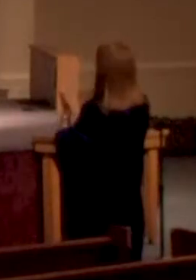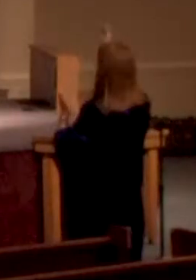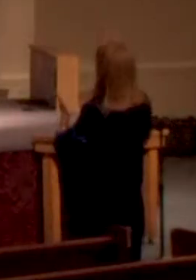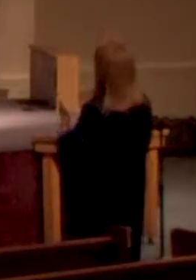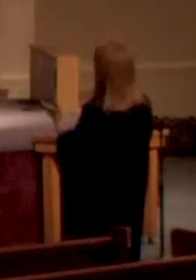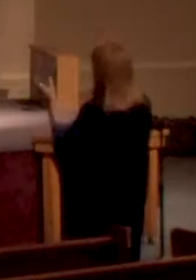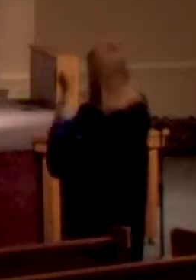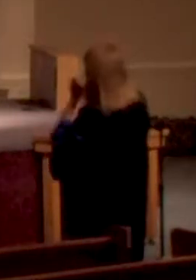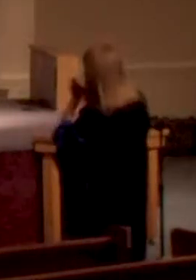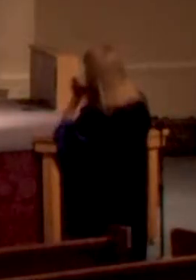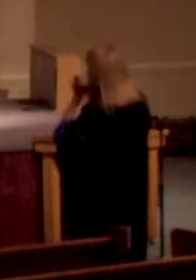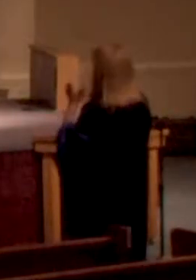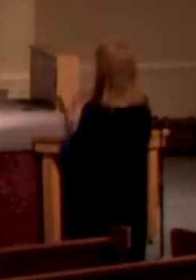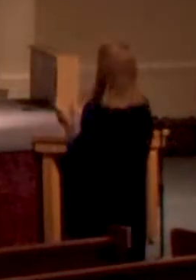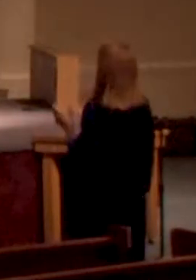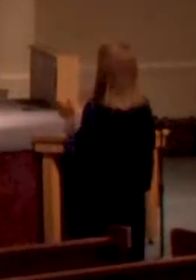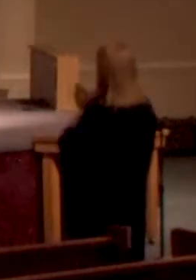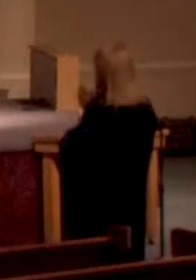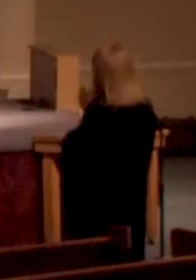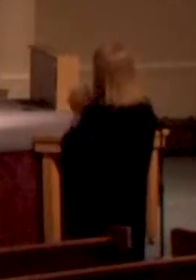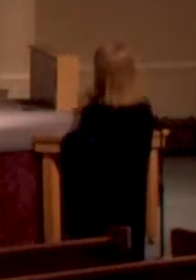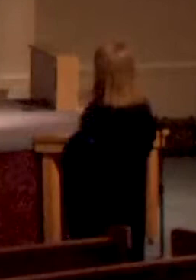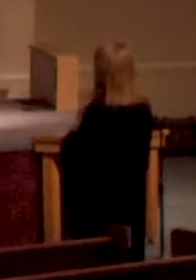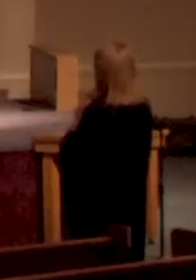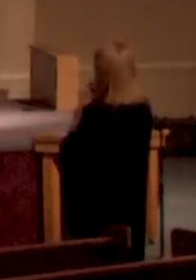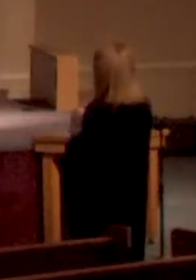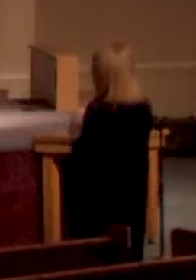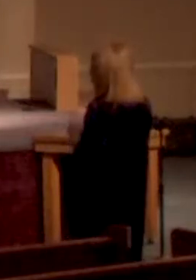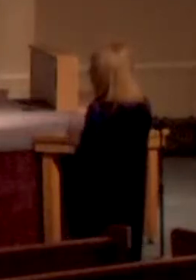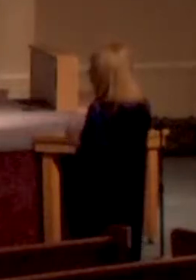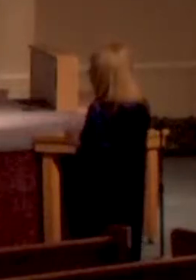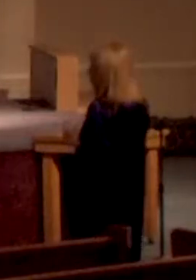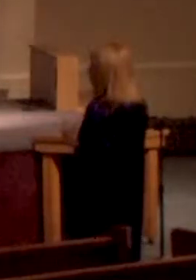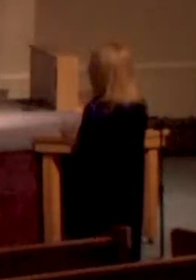Lord. Lord, I want to pray specifically here